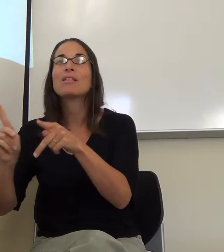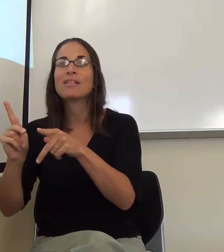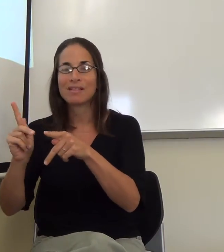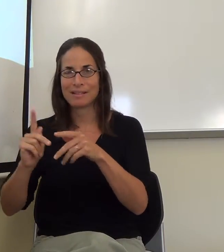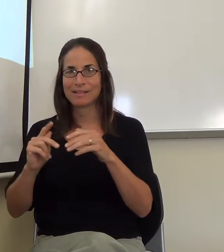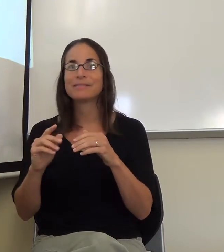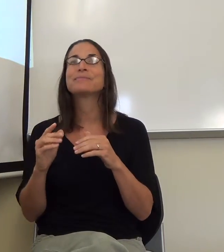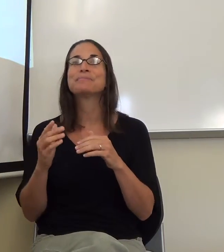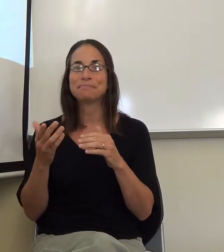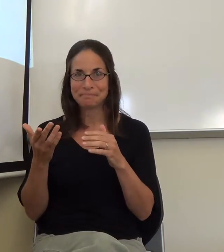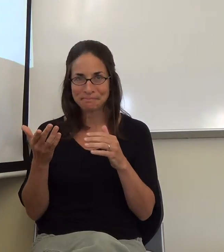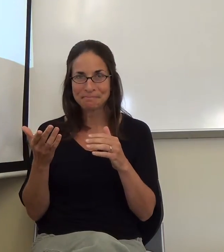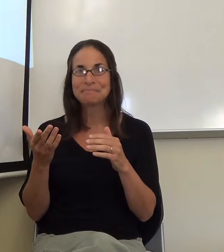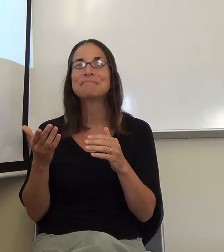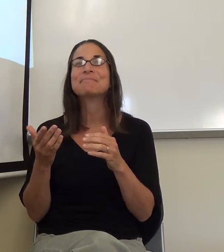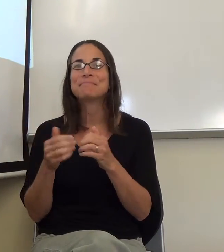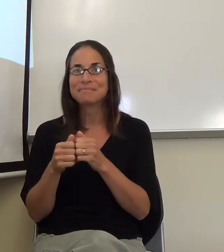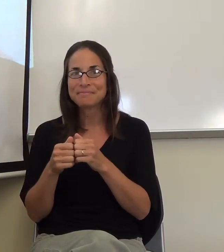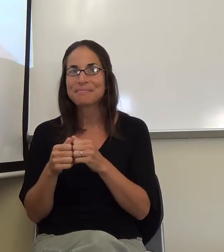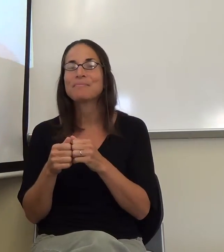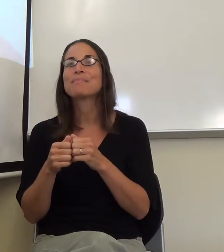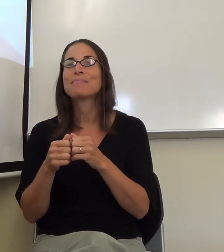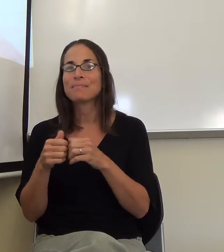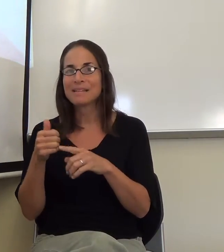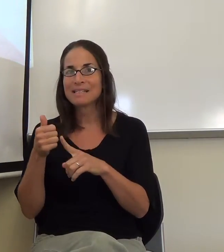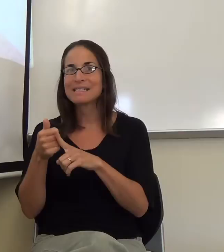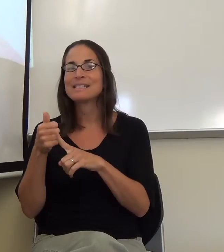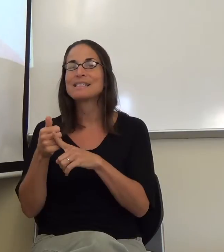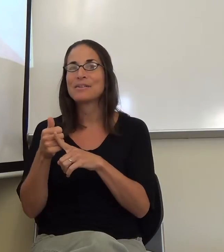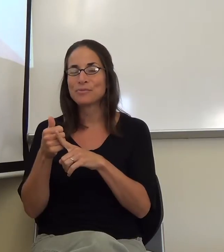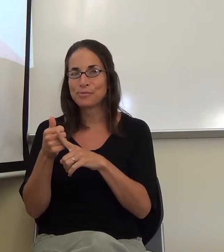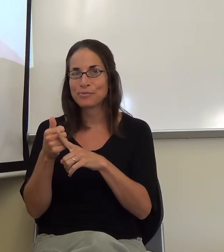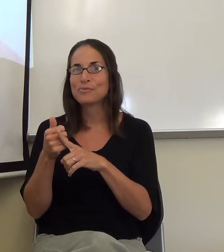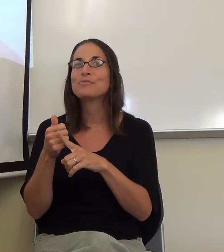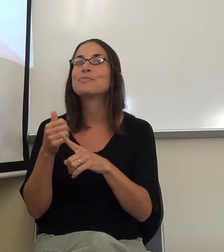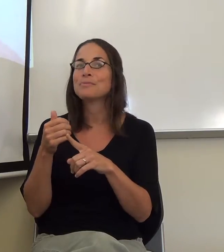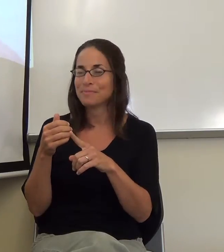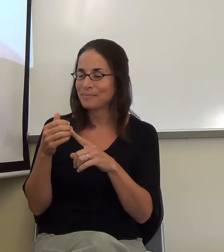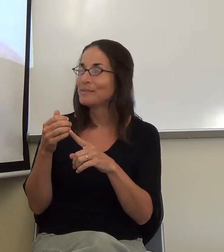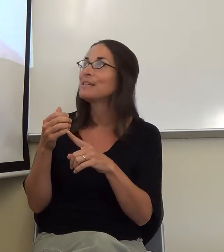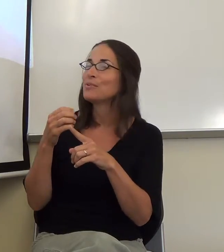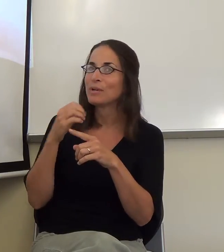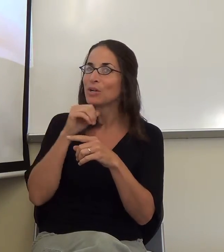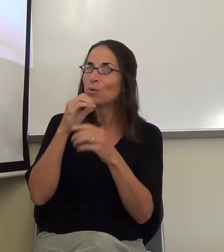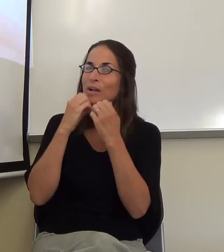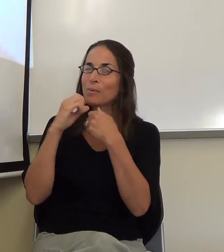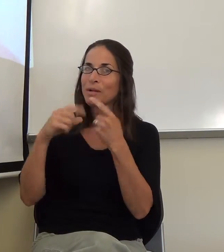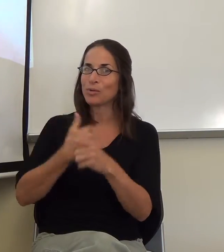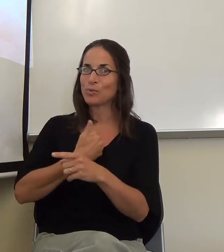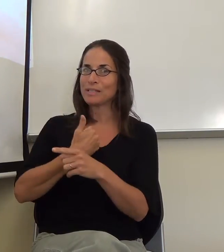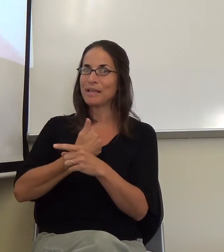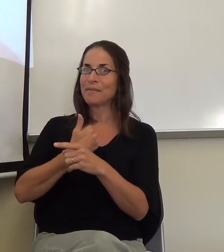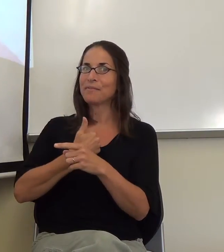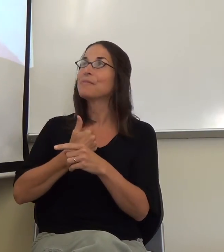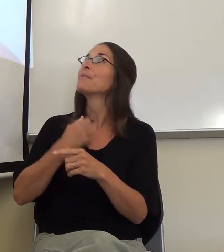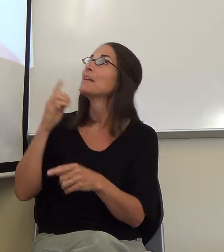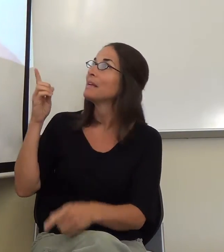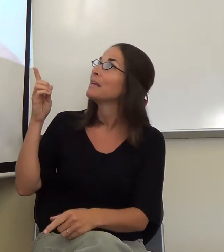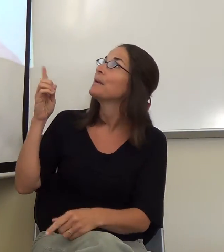act. But it's so close to this, just visually, and that people tend to have this